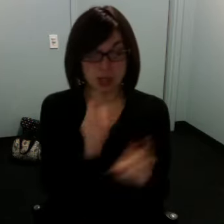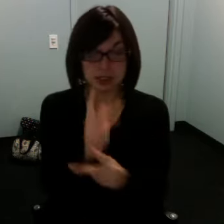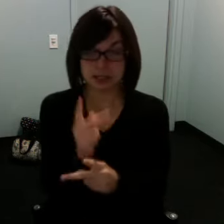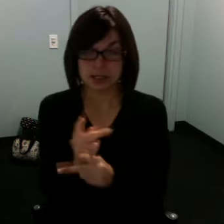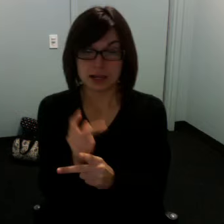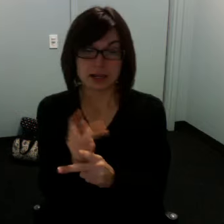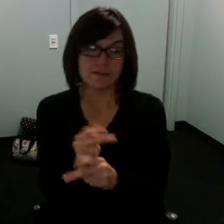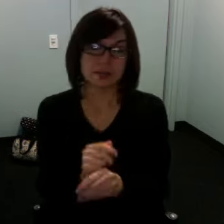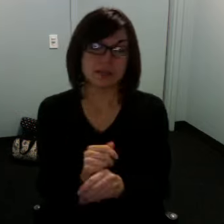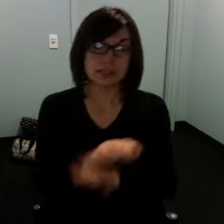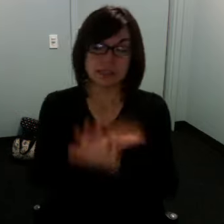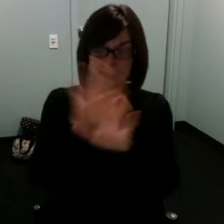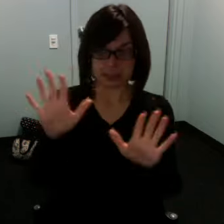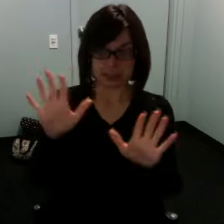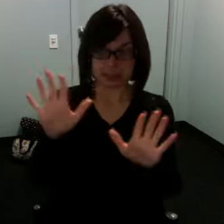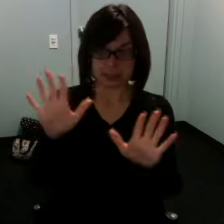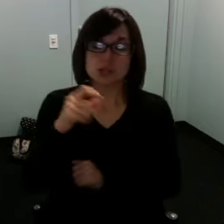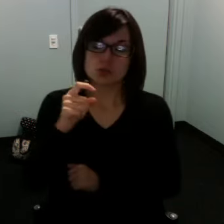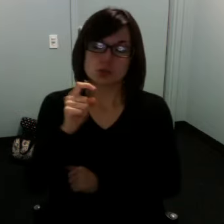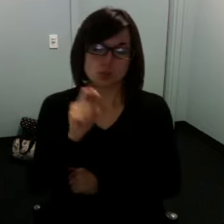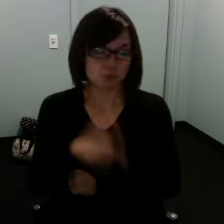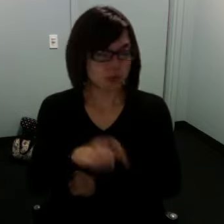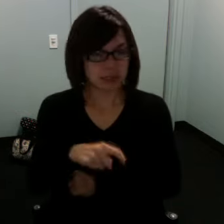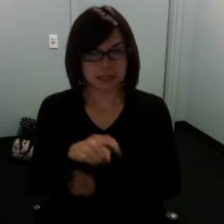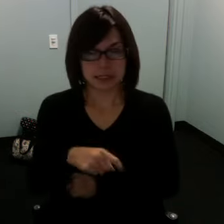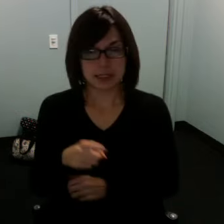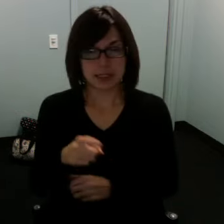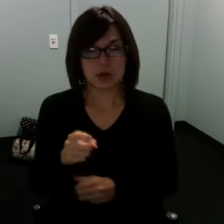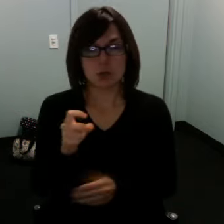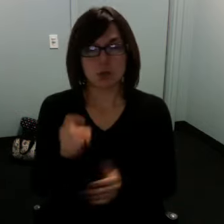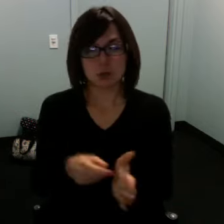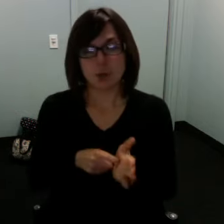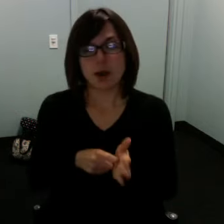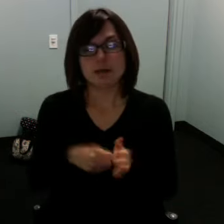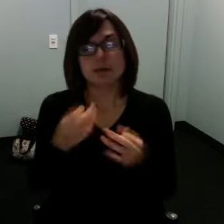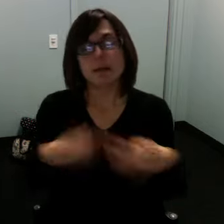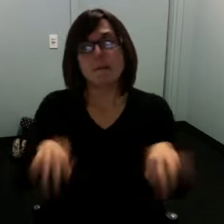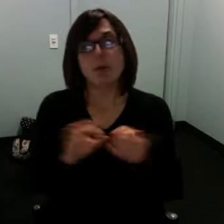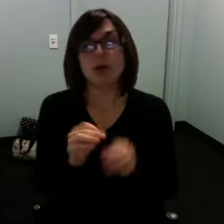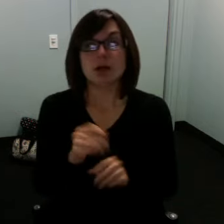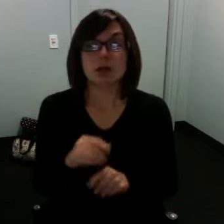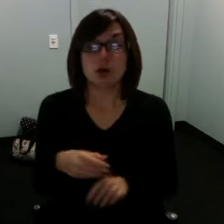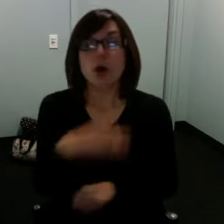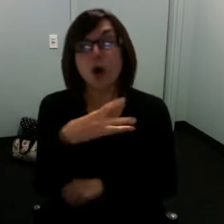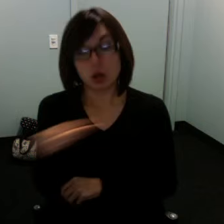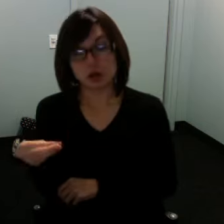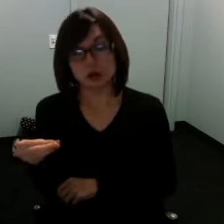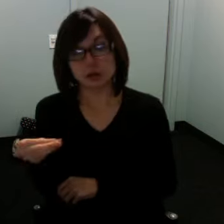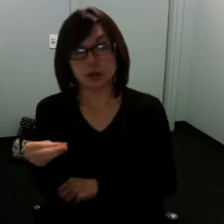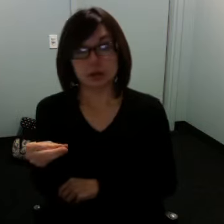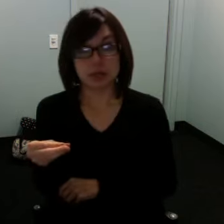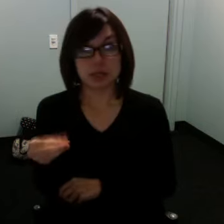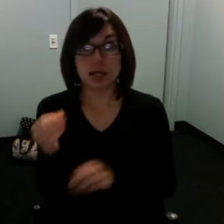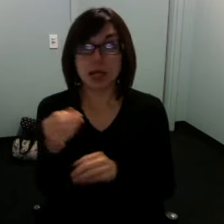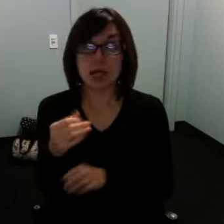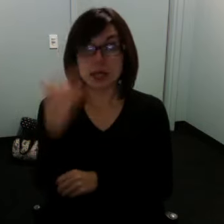a must in these examples. And let me also point out that it would probably be very smart to check your solutions after you've